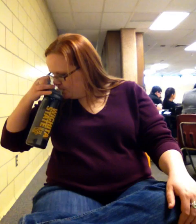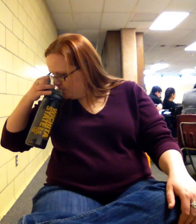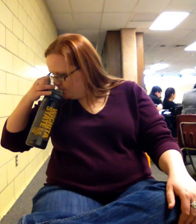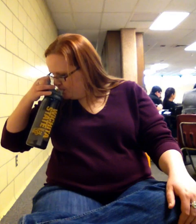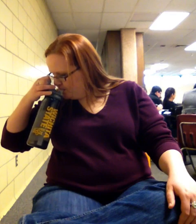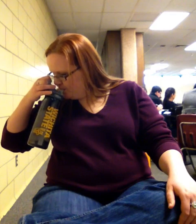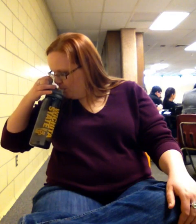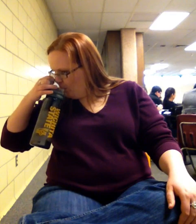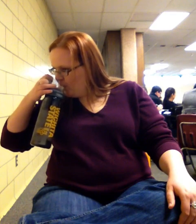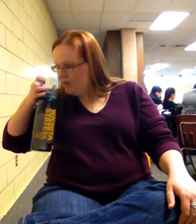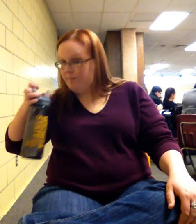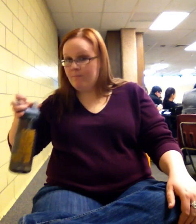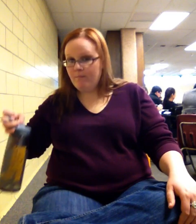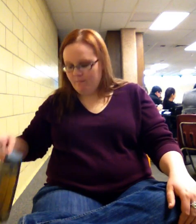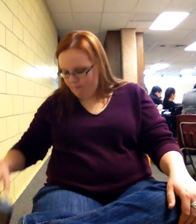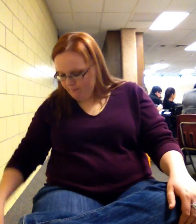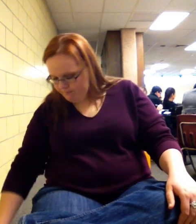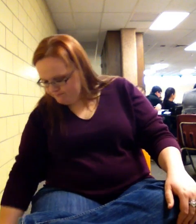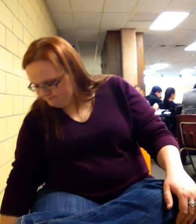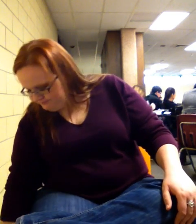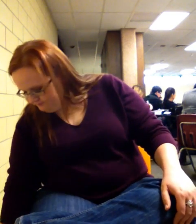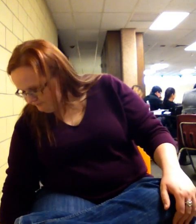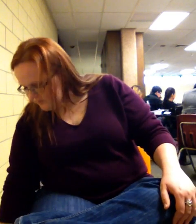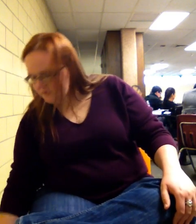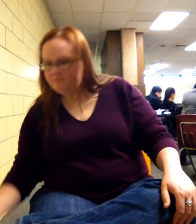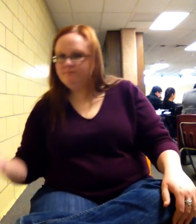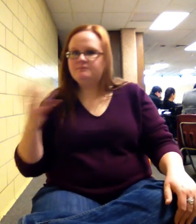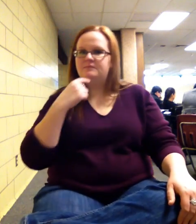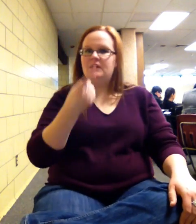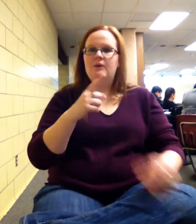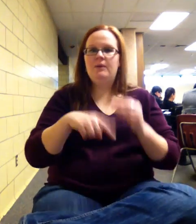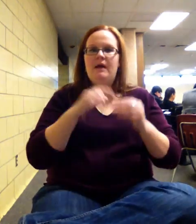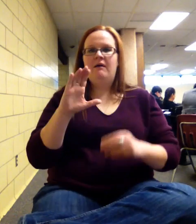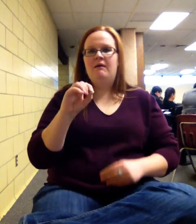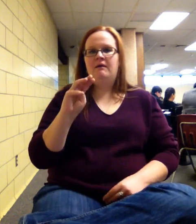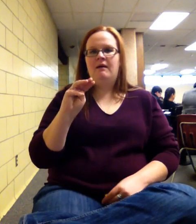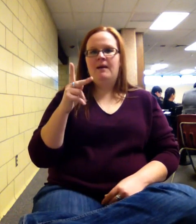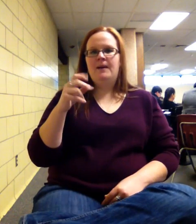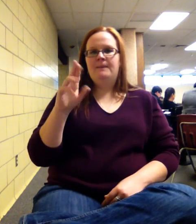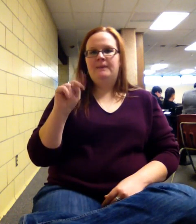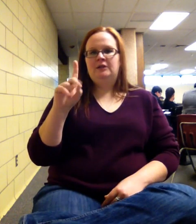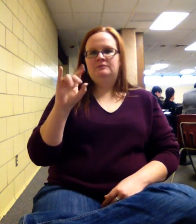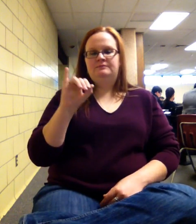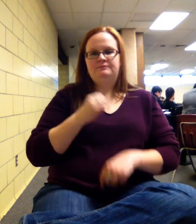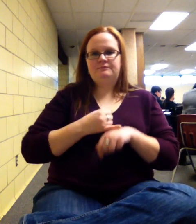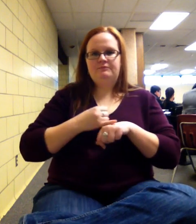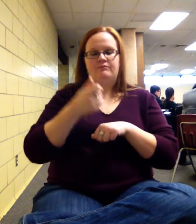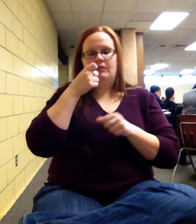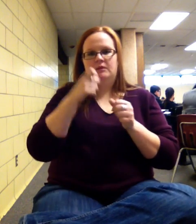Here's why. And here's what they're telling you about the compounding interest. Remember back when we just left it in for a year,